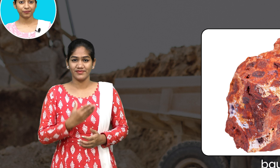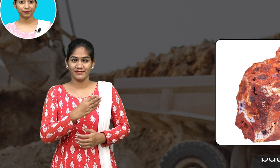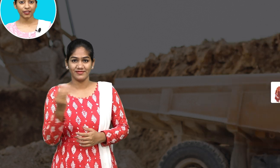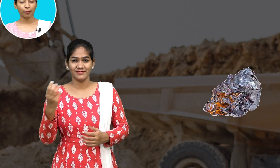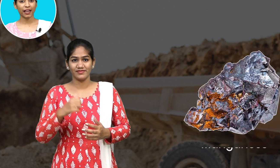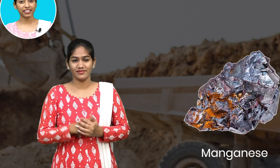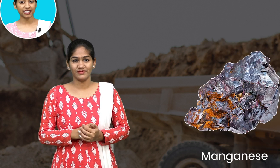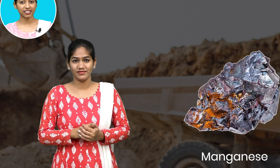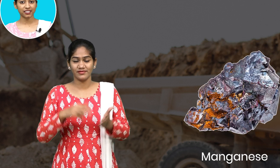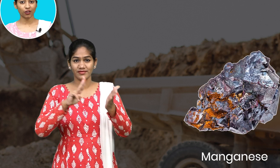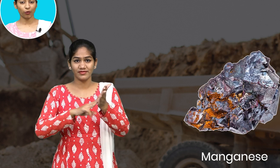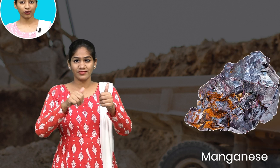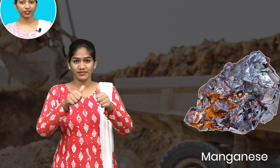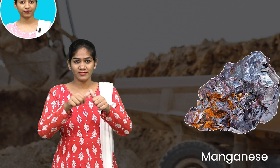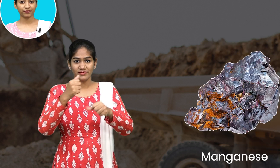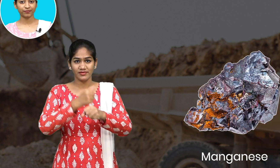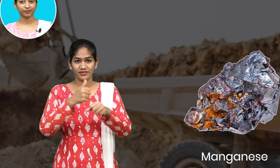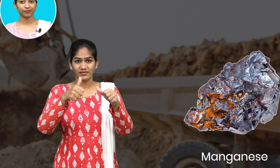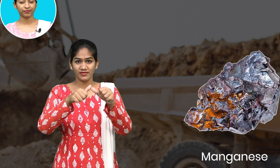and manganese ore